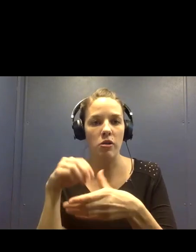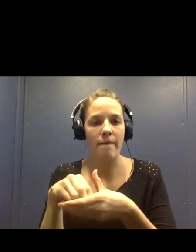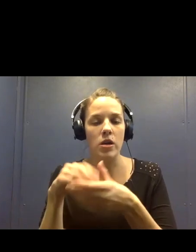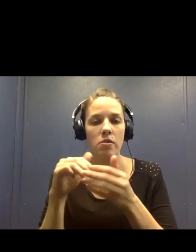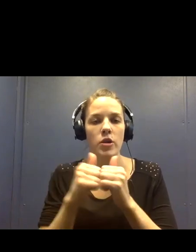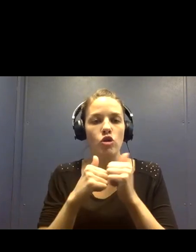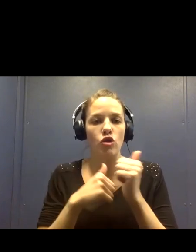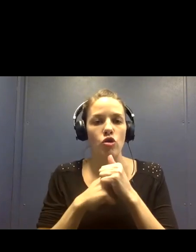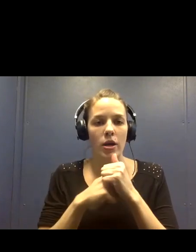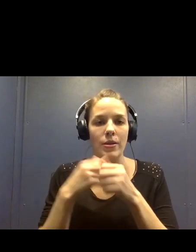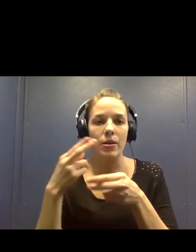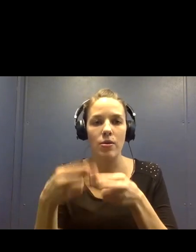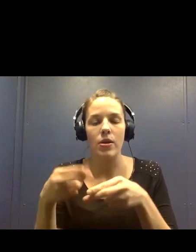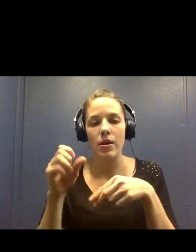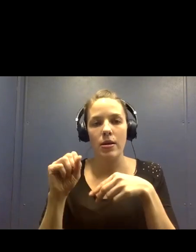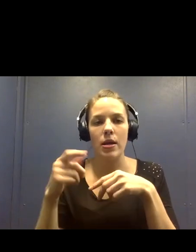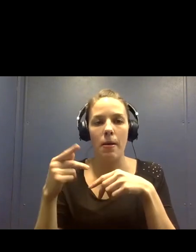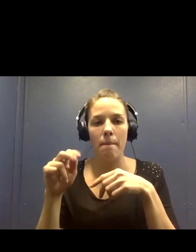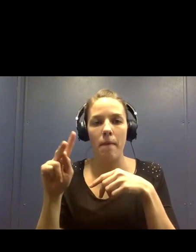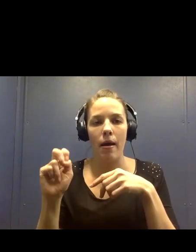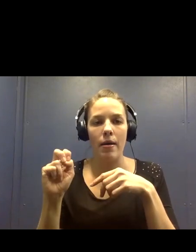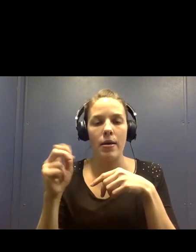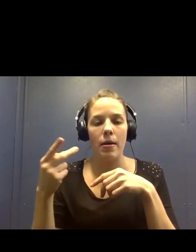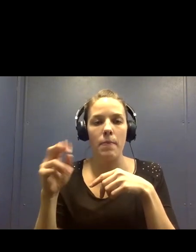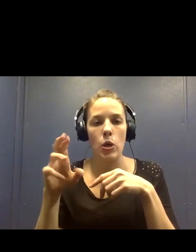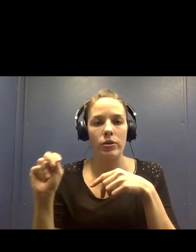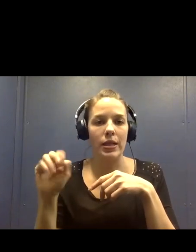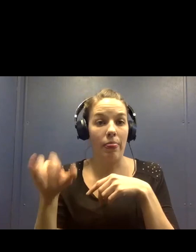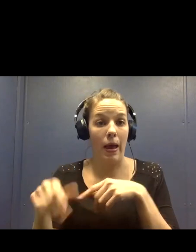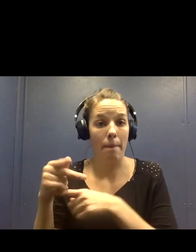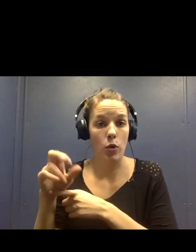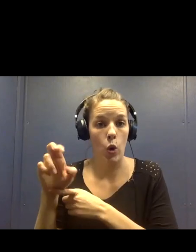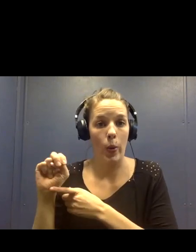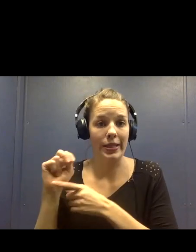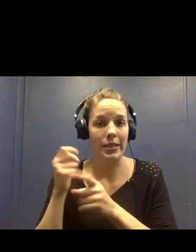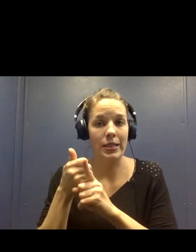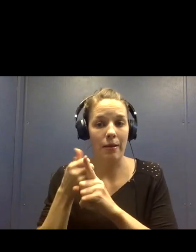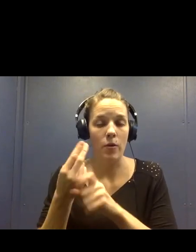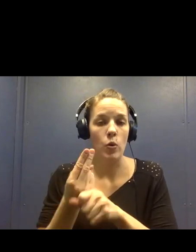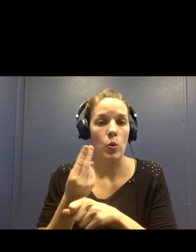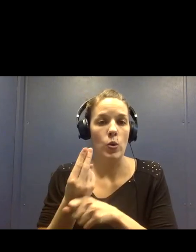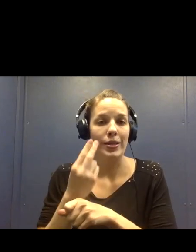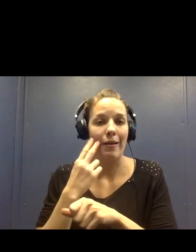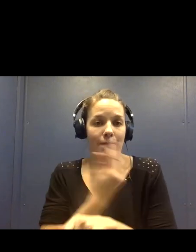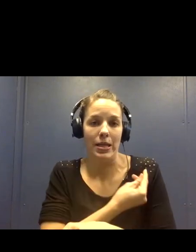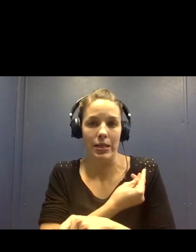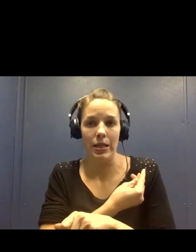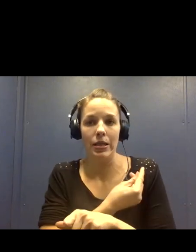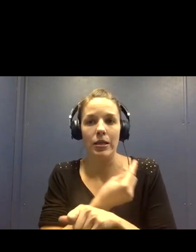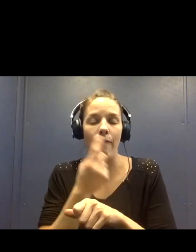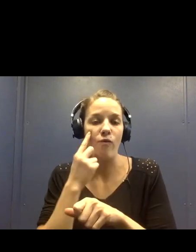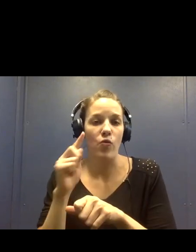structure called the spike protein, and it's the spike protein that's used in vaccines